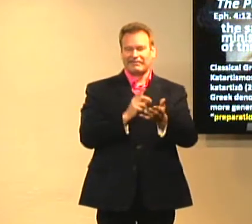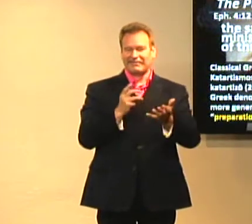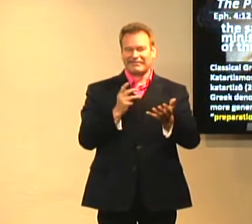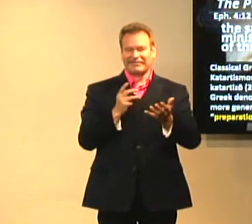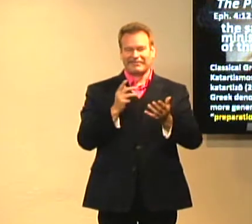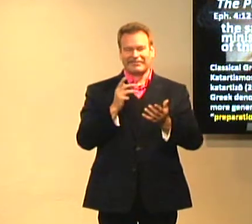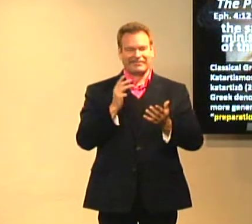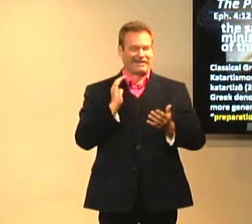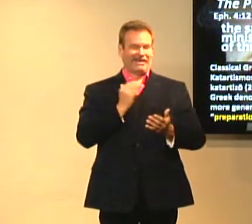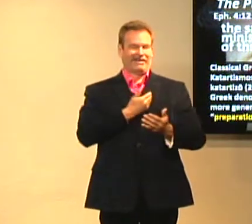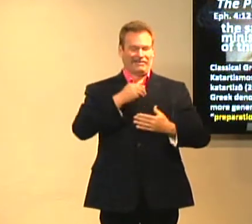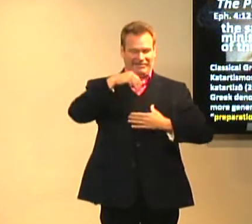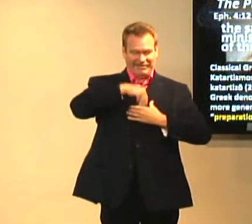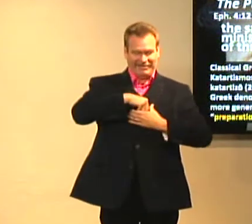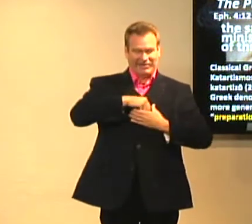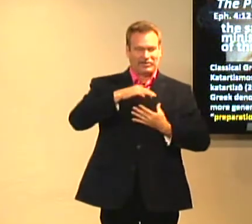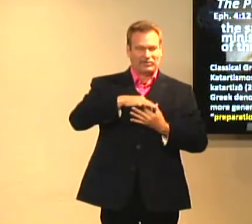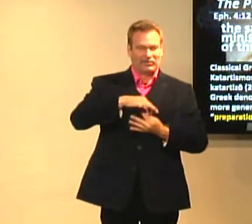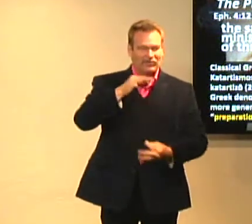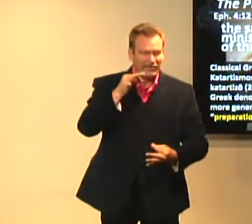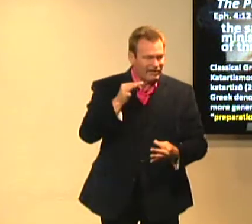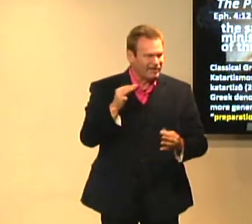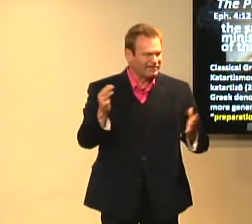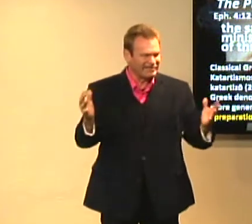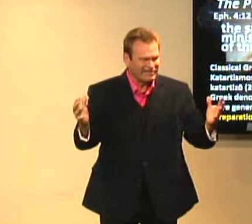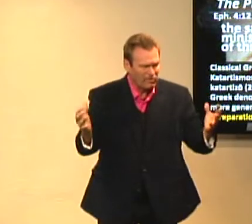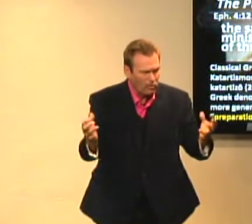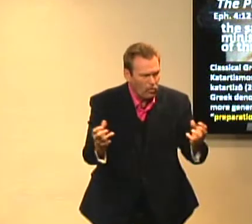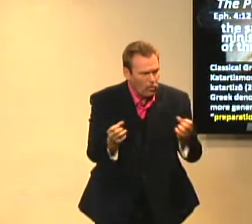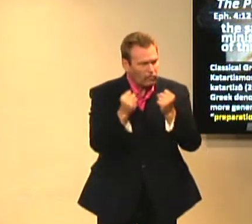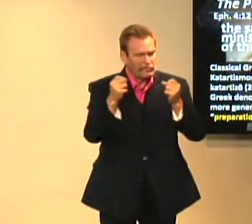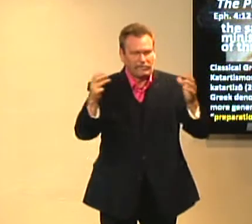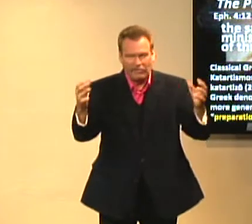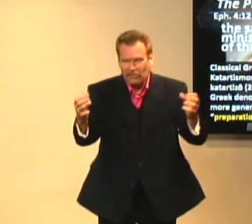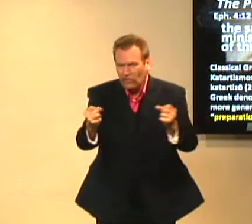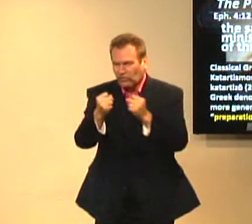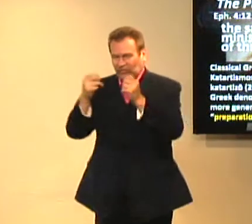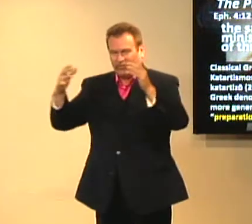The same as like a doctor. Like the spirit within inside of us.